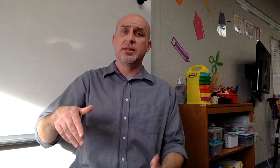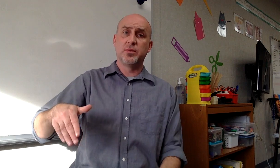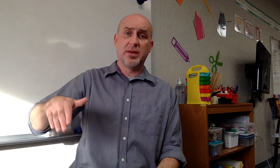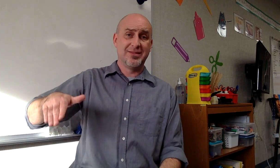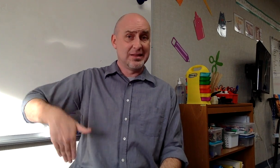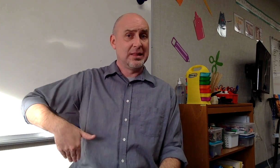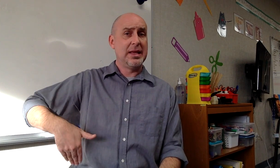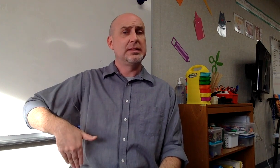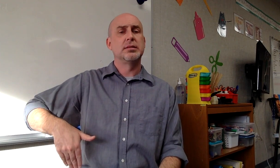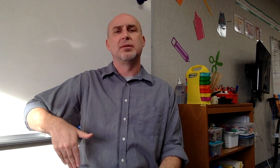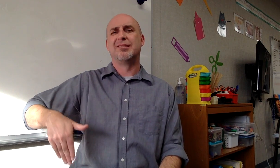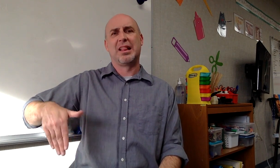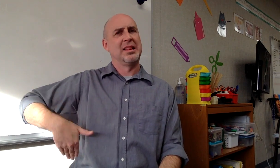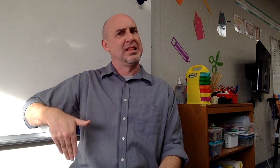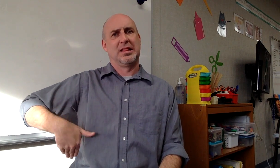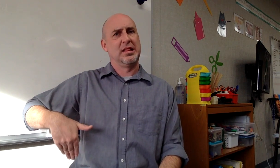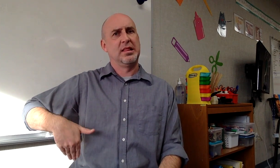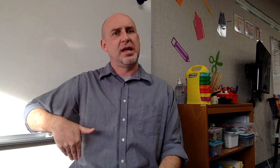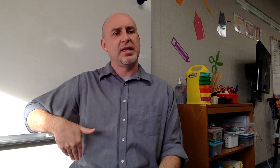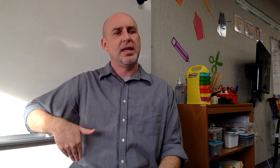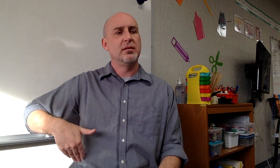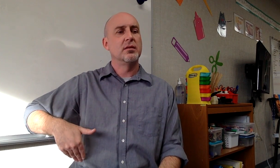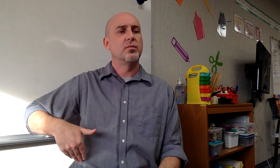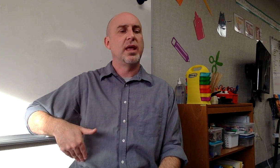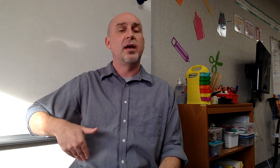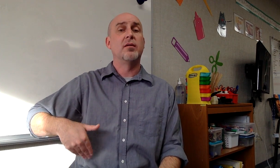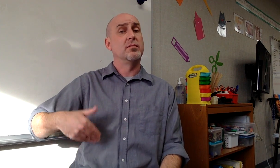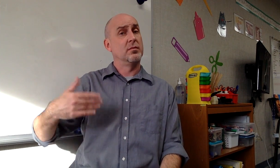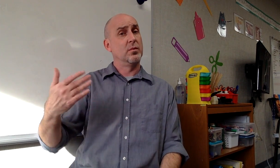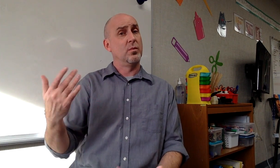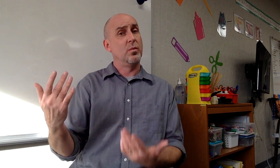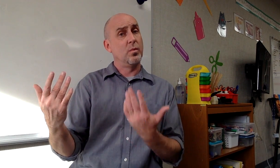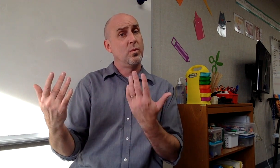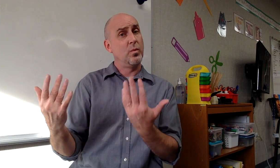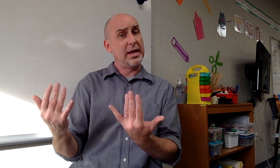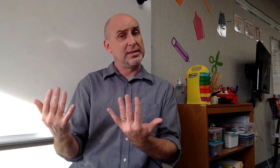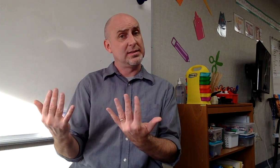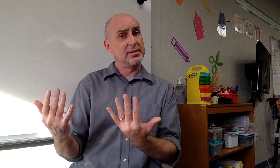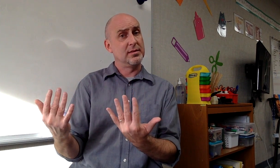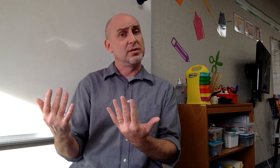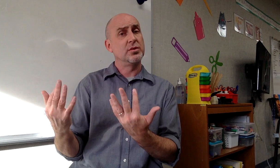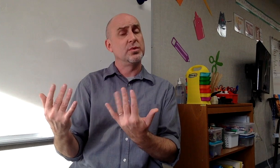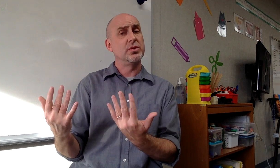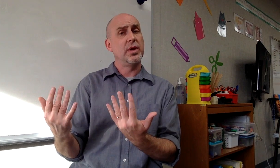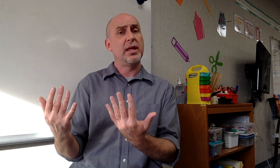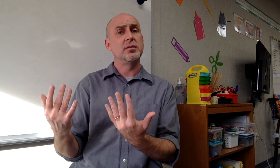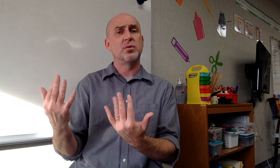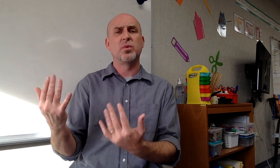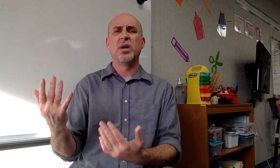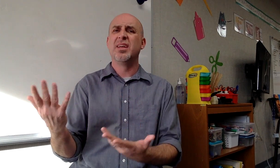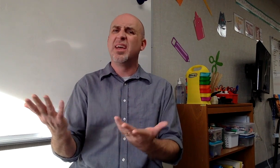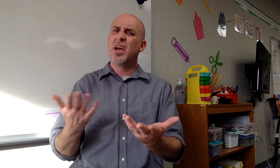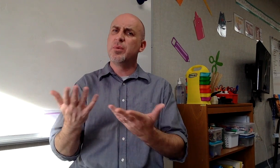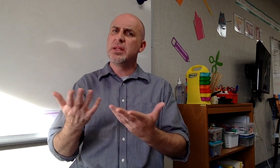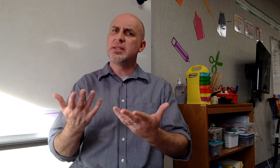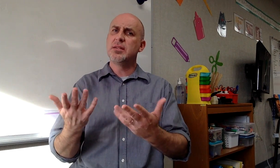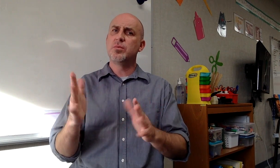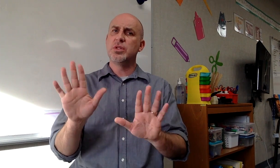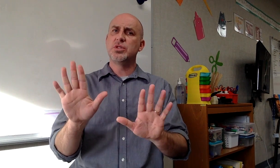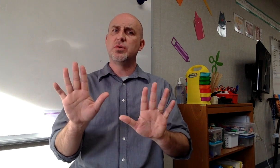We have late, we have not yet, we have wait. You can do it with two hands or with one. I realize I didn't really show you